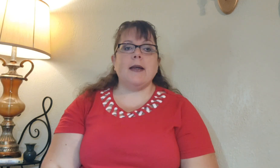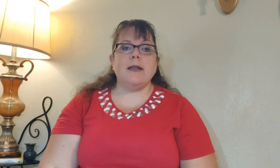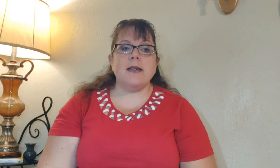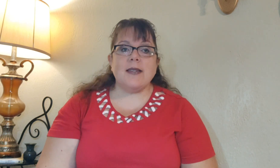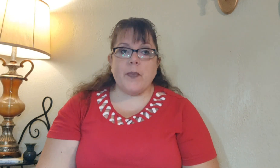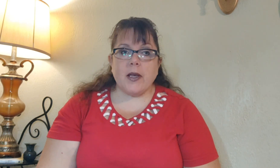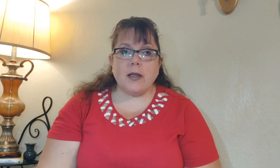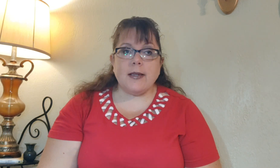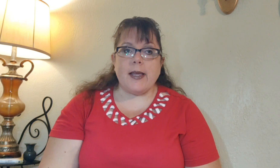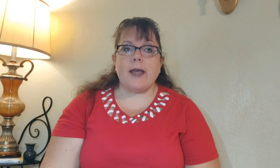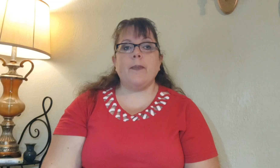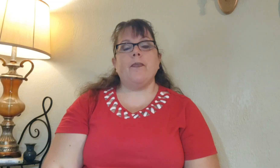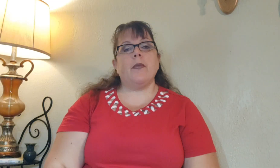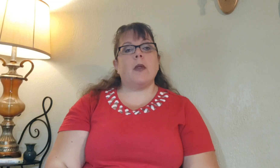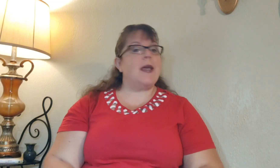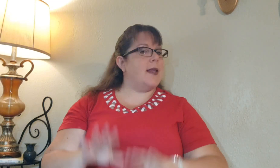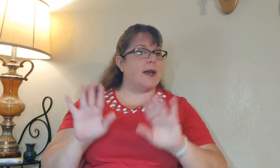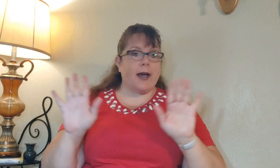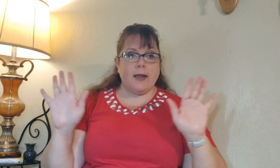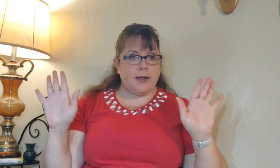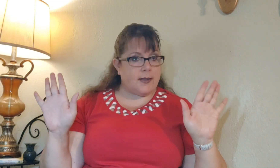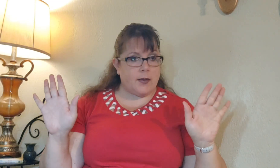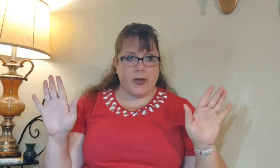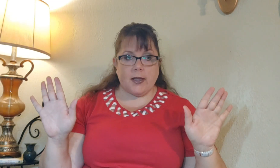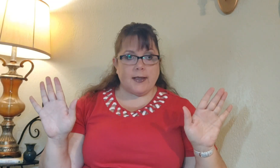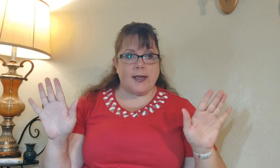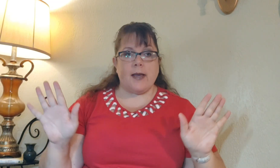And disability, any kind of disability,